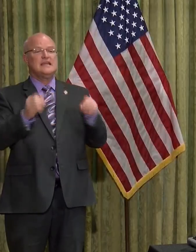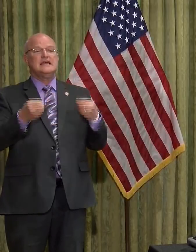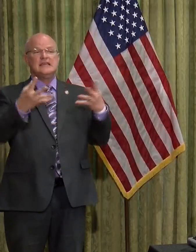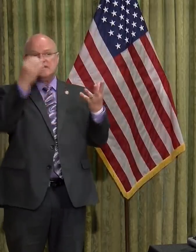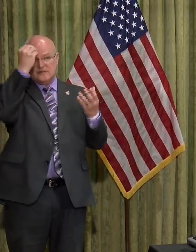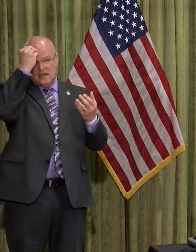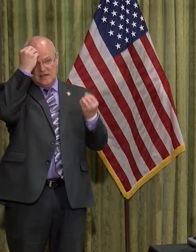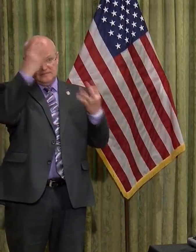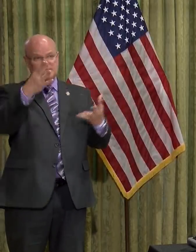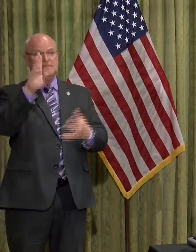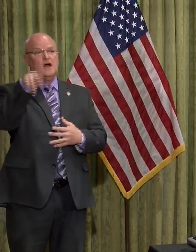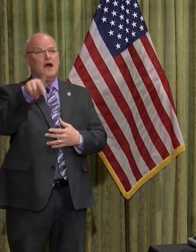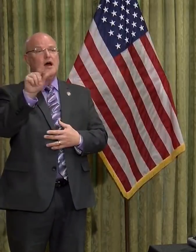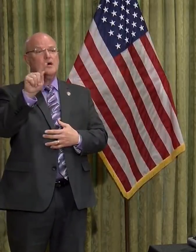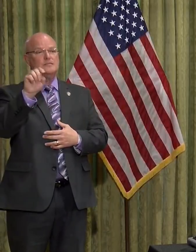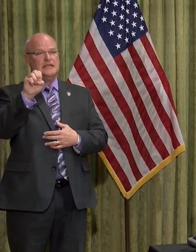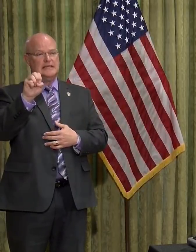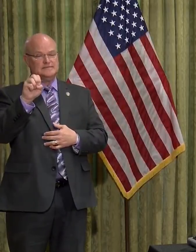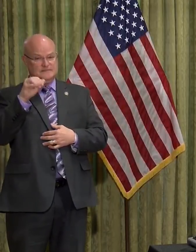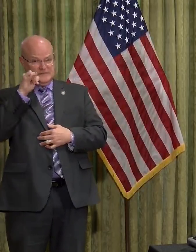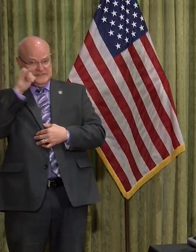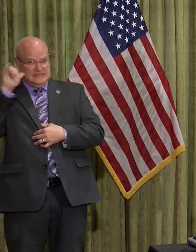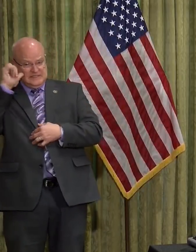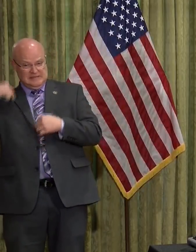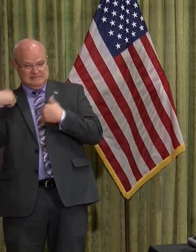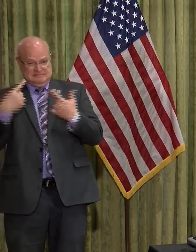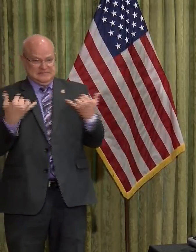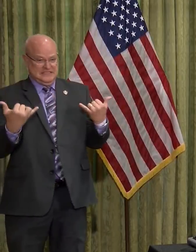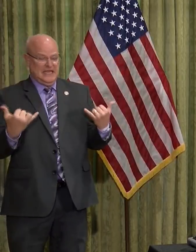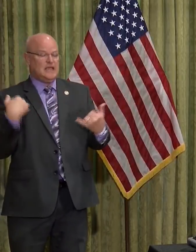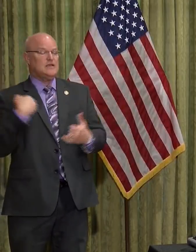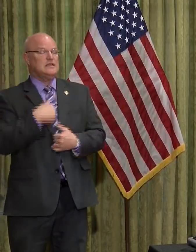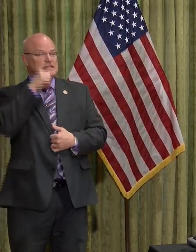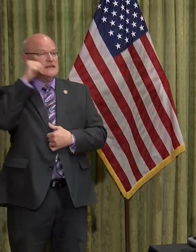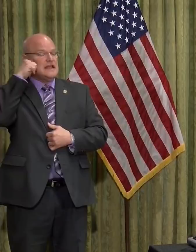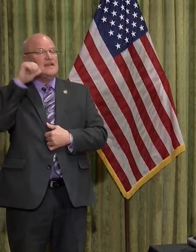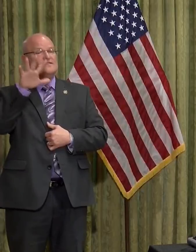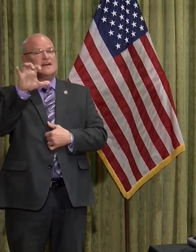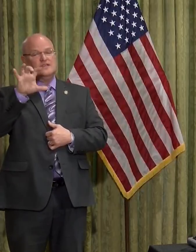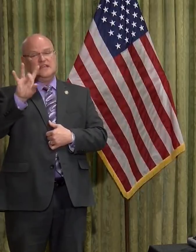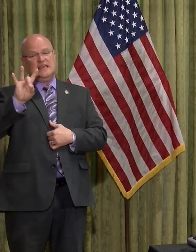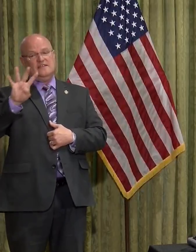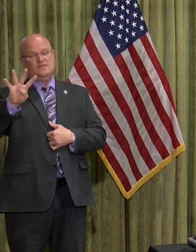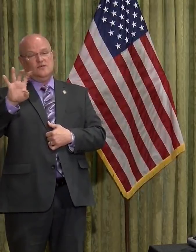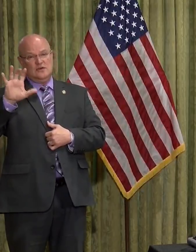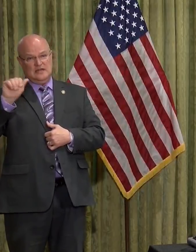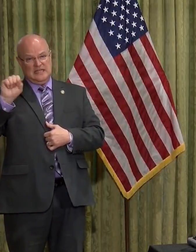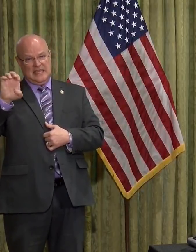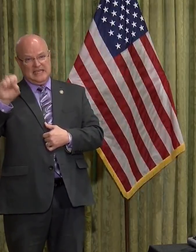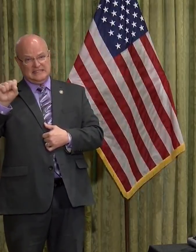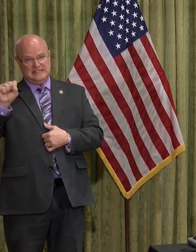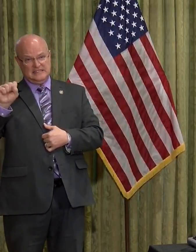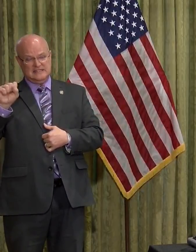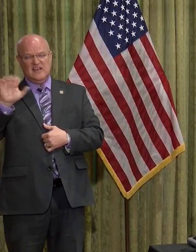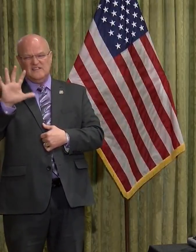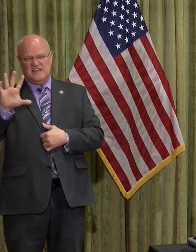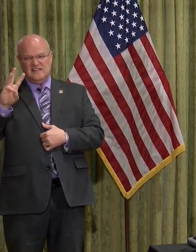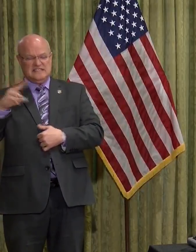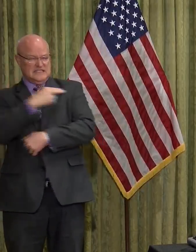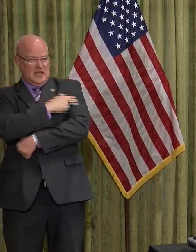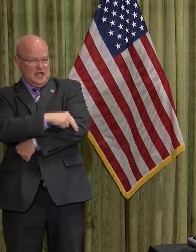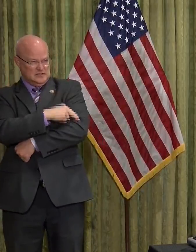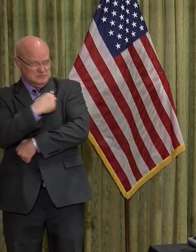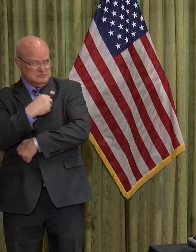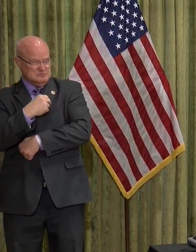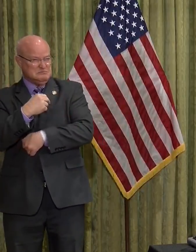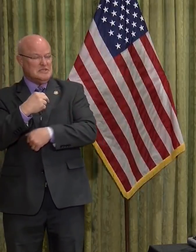update today from yesterday. Yesterday we had 584 cases, 56